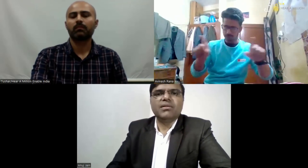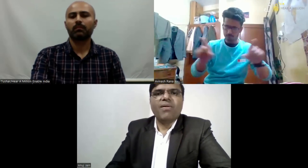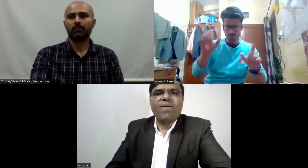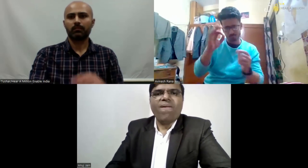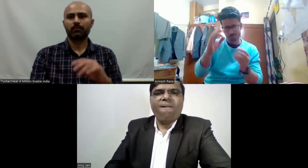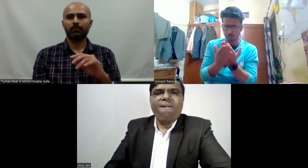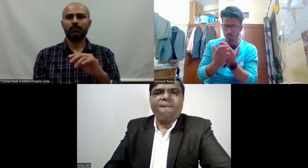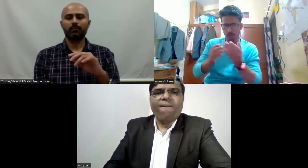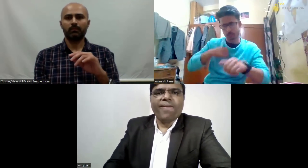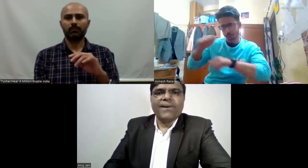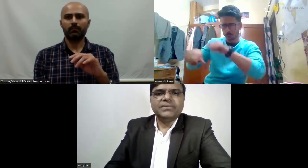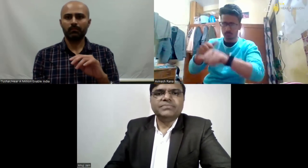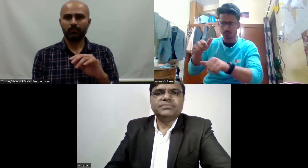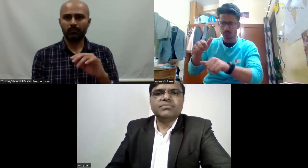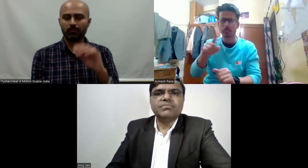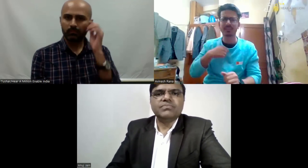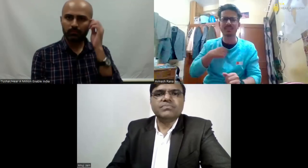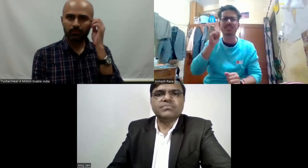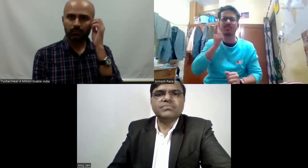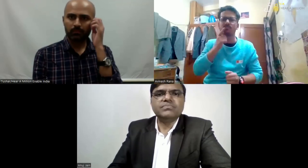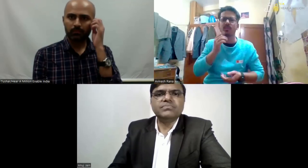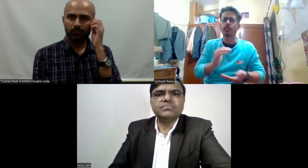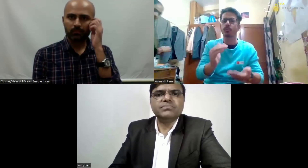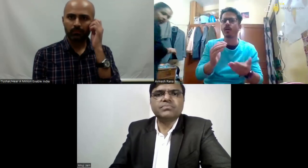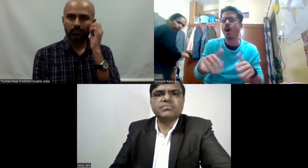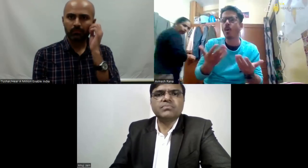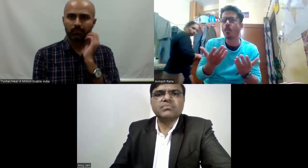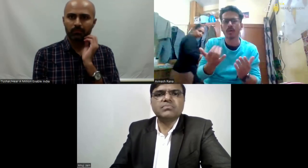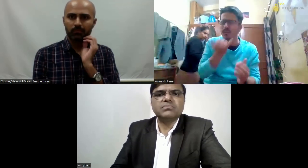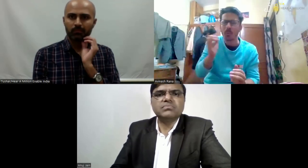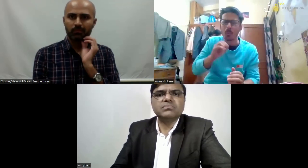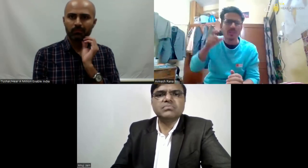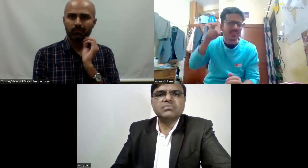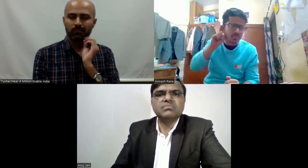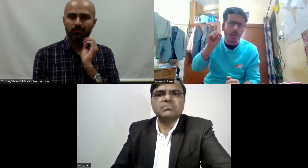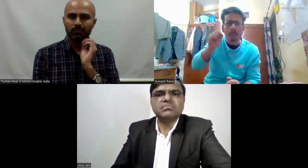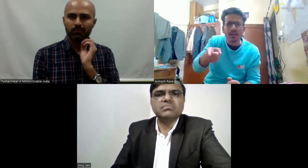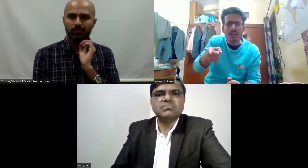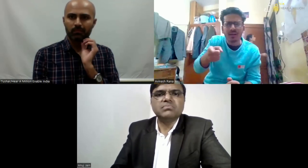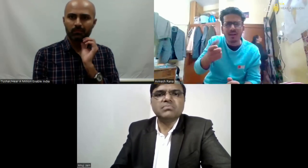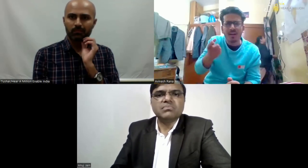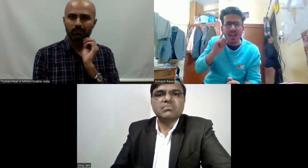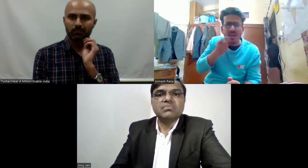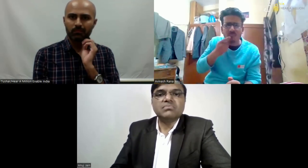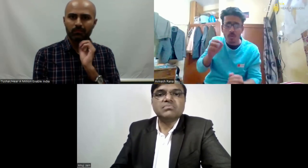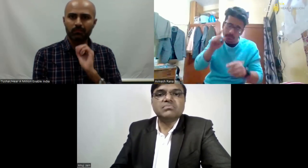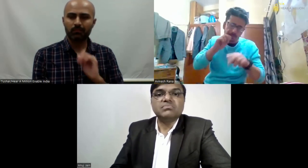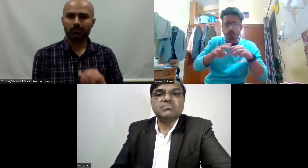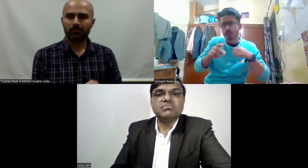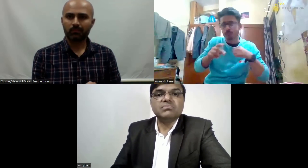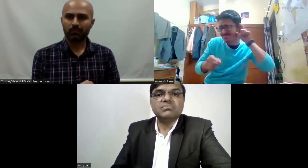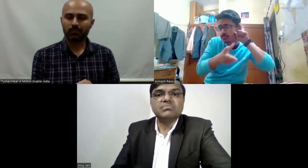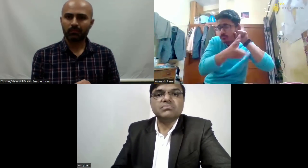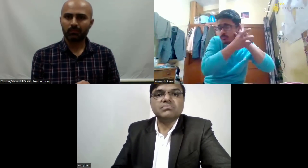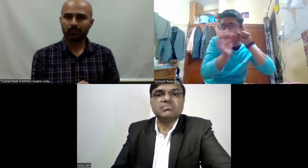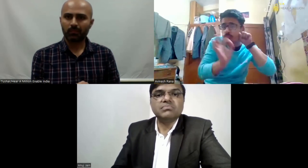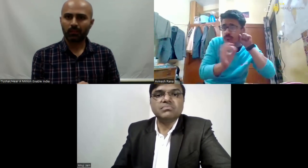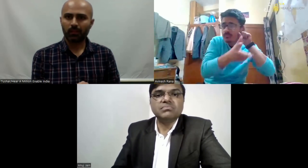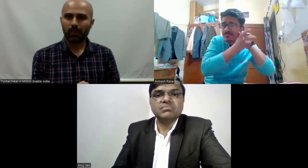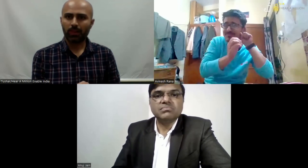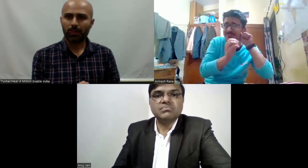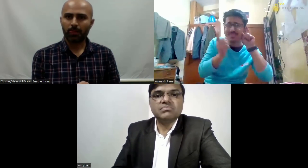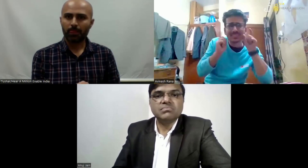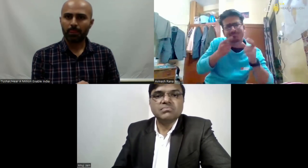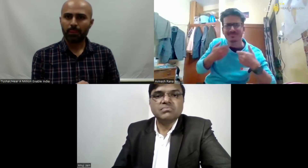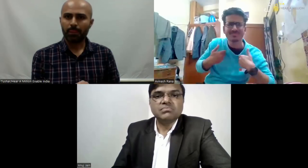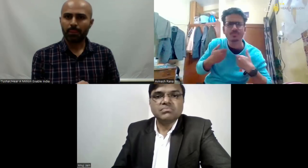write the letter. Okay, that is understood. We will try it. But if I am a deaf person, being born